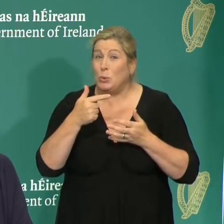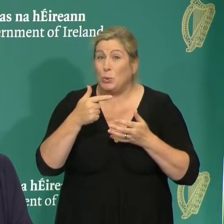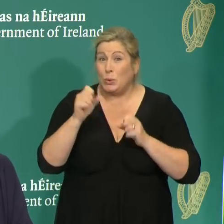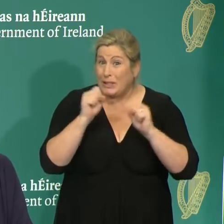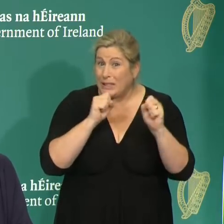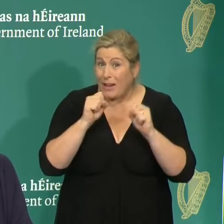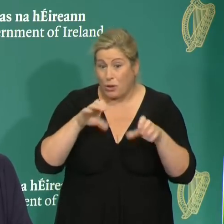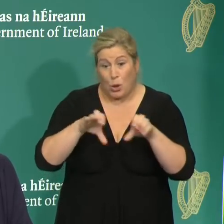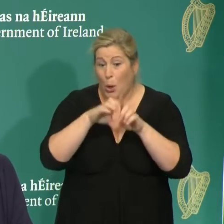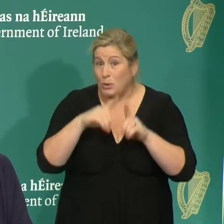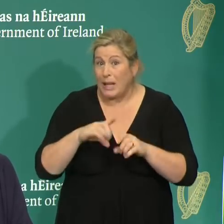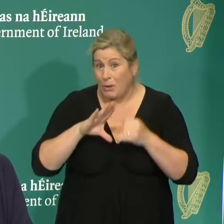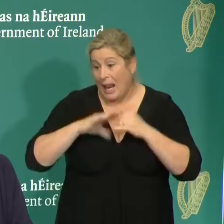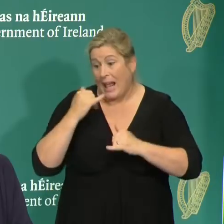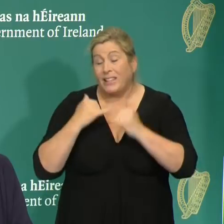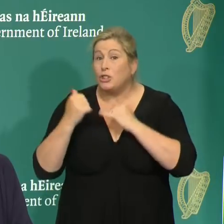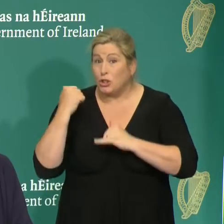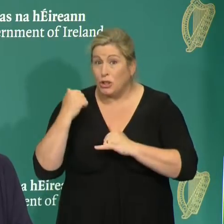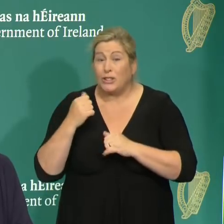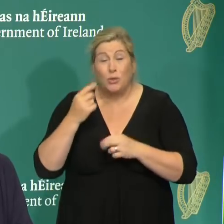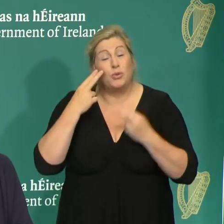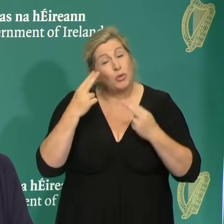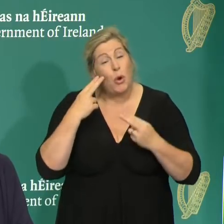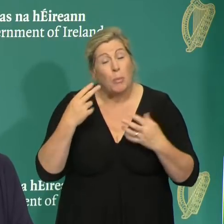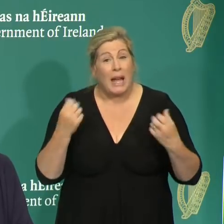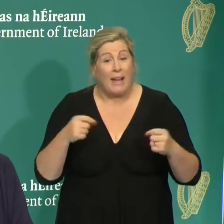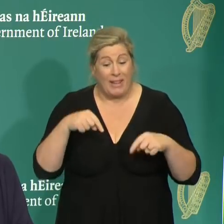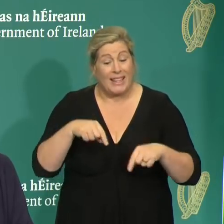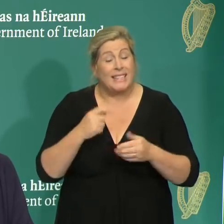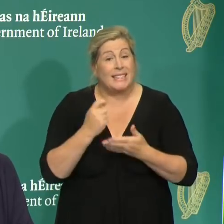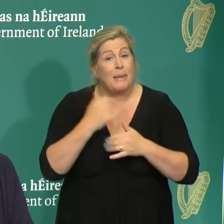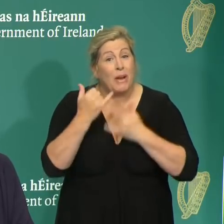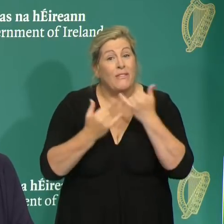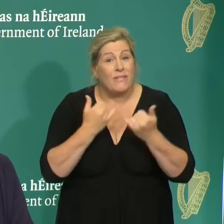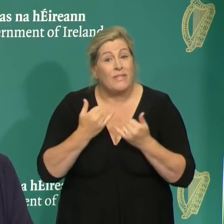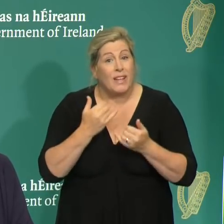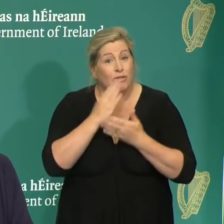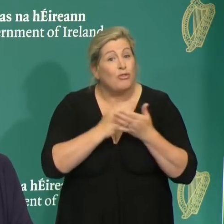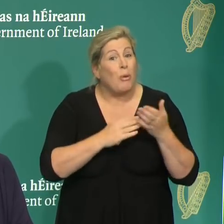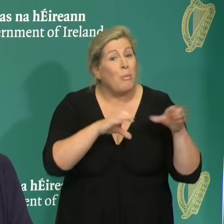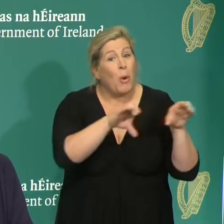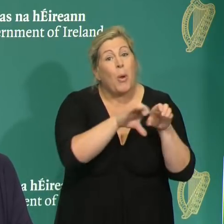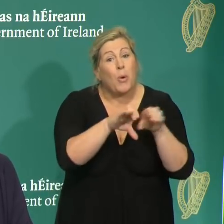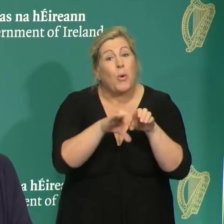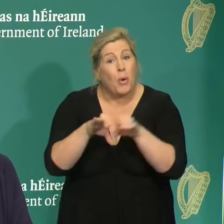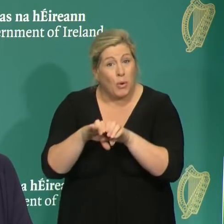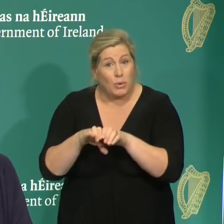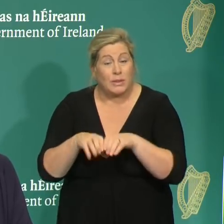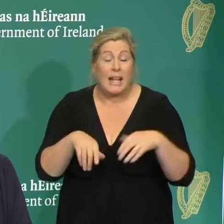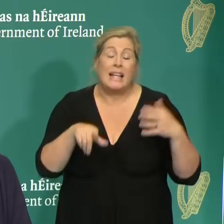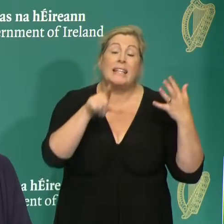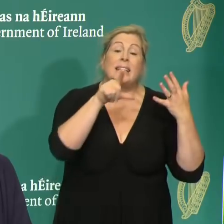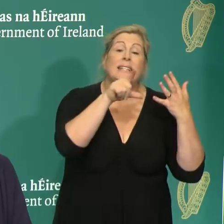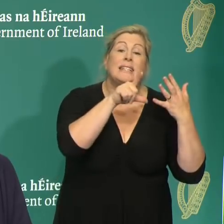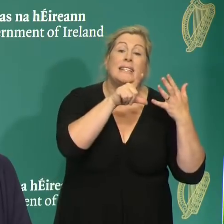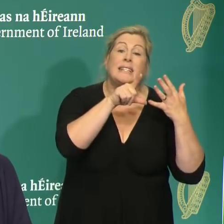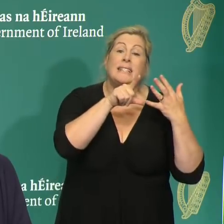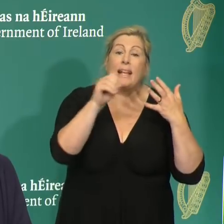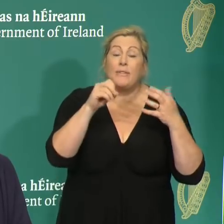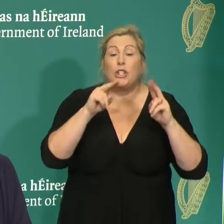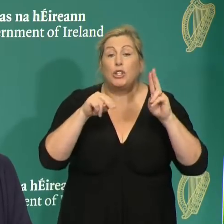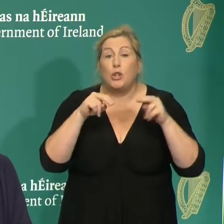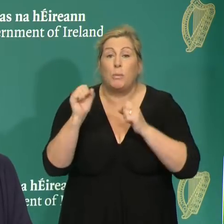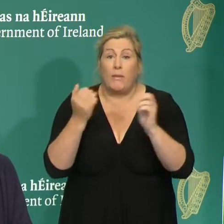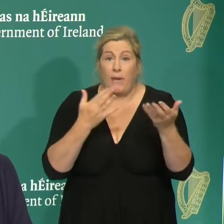last year. So there is a normal turnover at this time. 17 new providers have notified their intent to open a